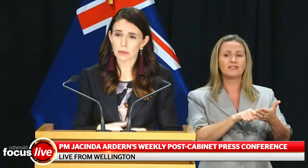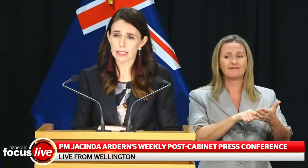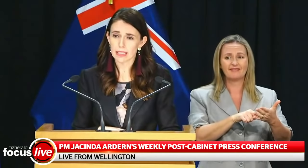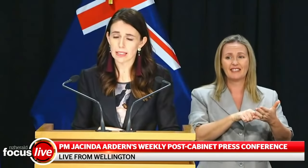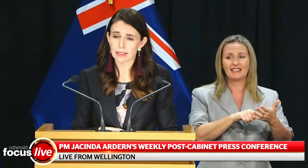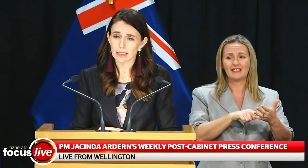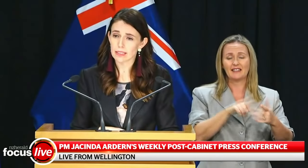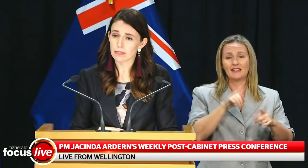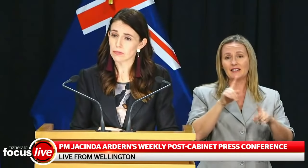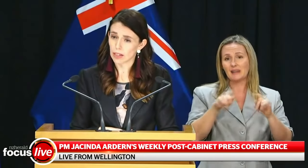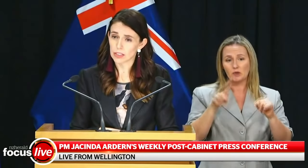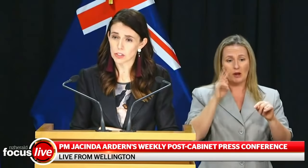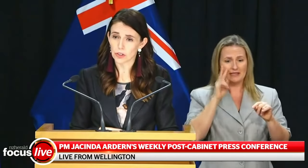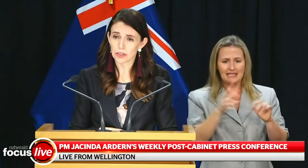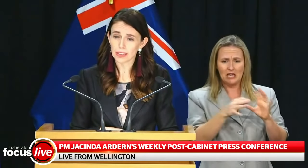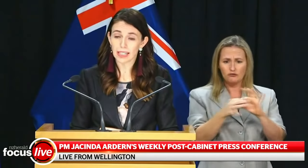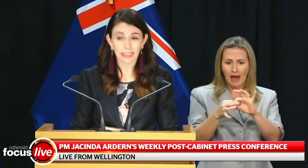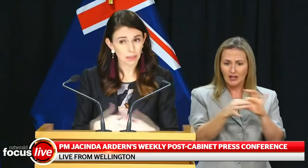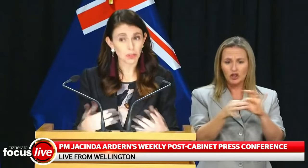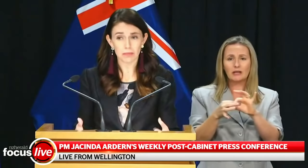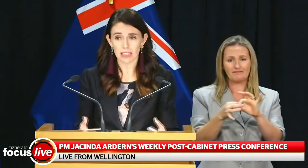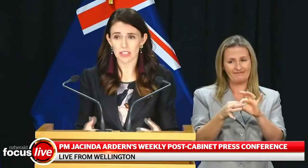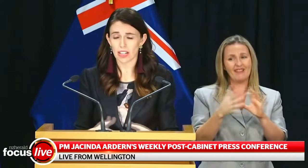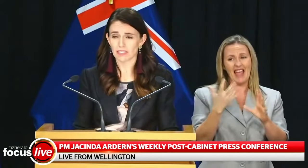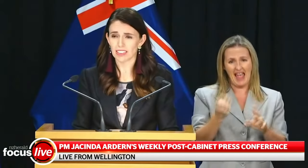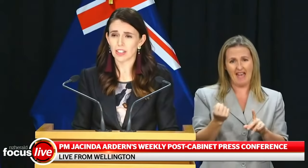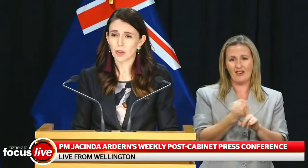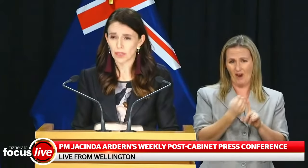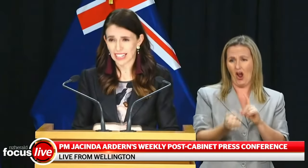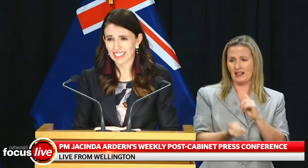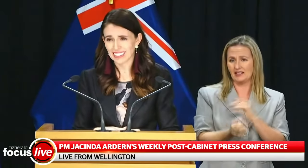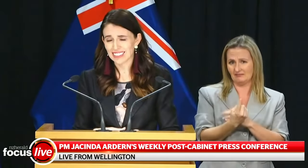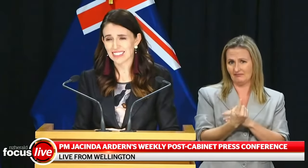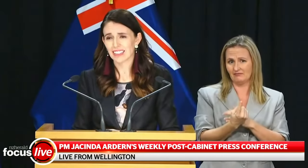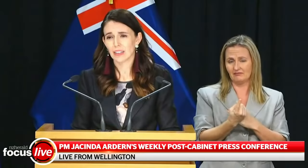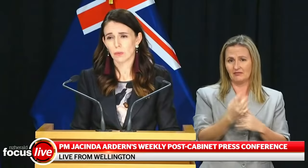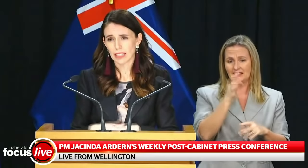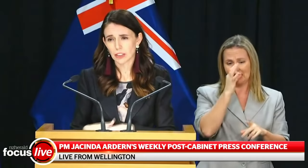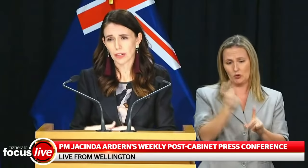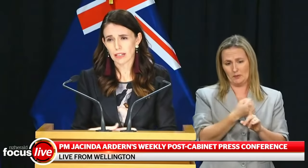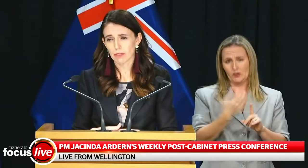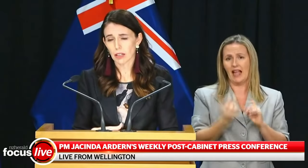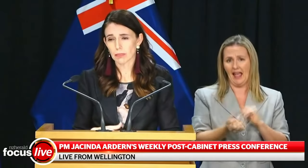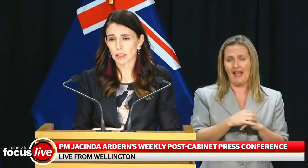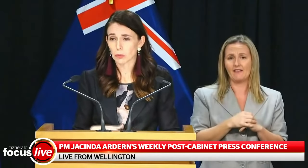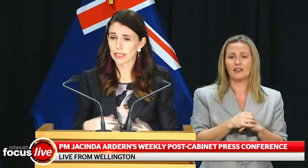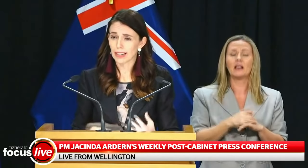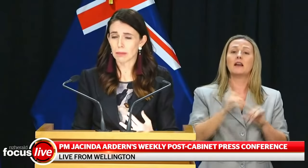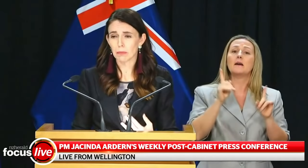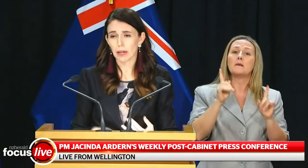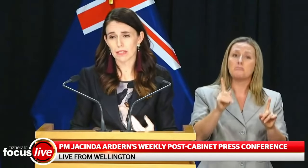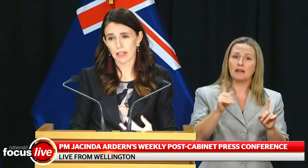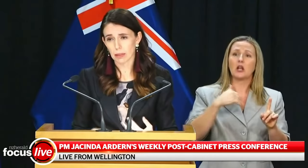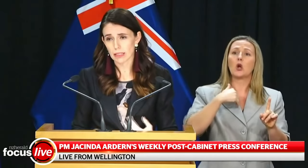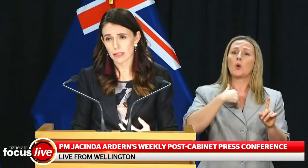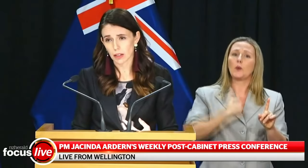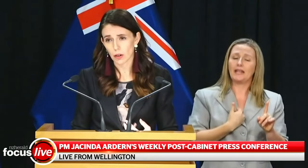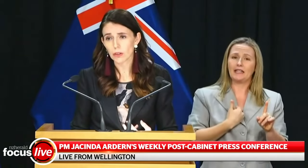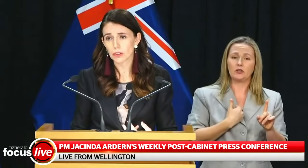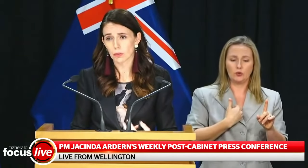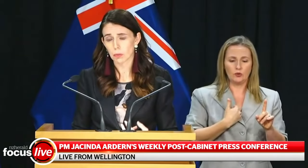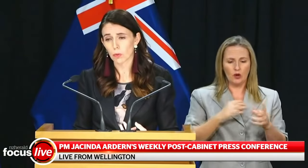relationships that we see this violence occur, and sometimes outside of it. Regardless, we need to create environments where young people have safe